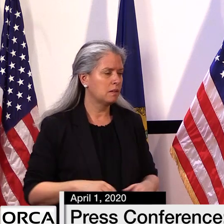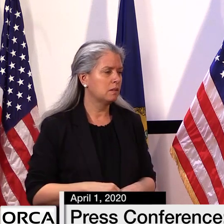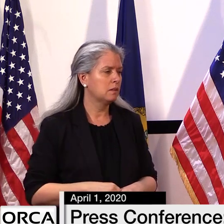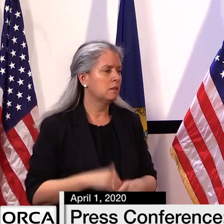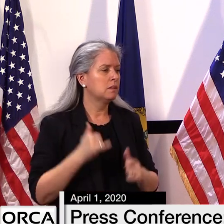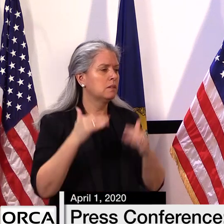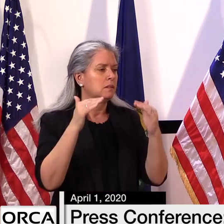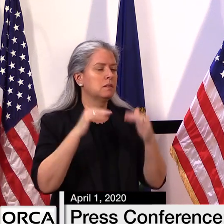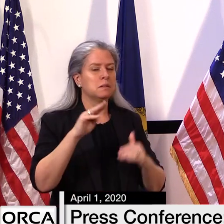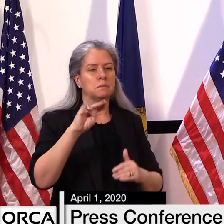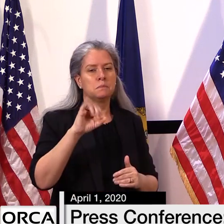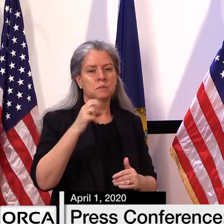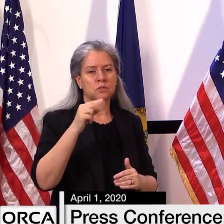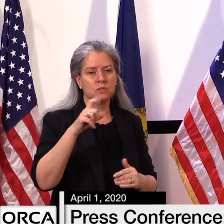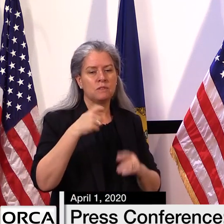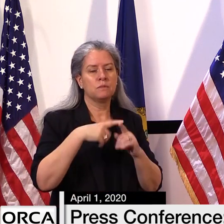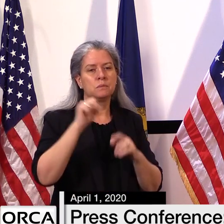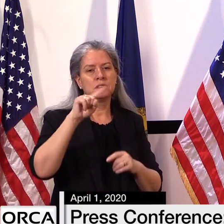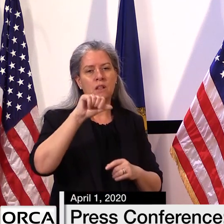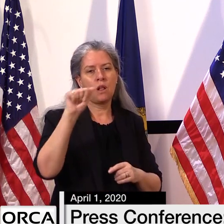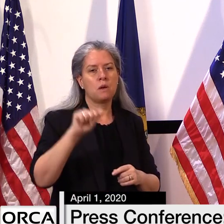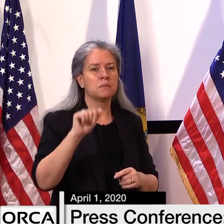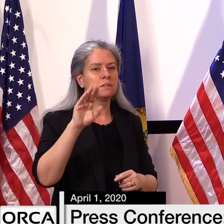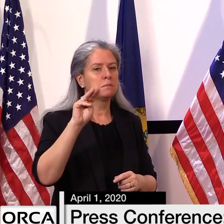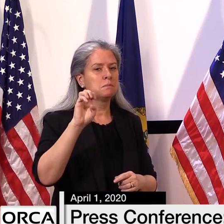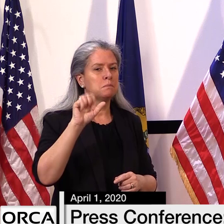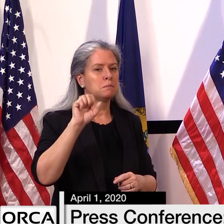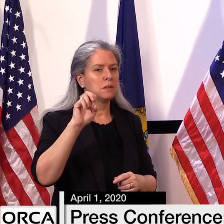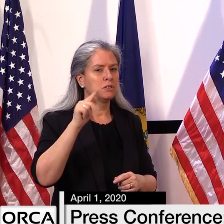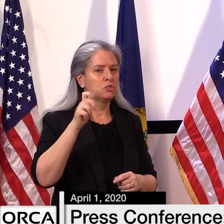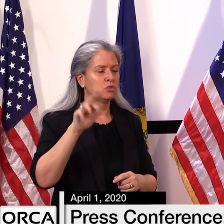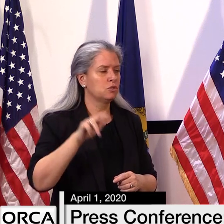All right, moving to Michelle from the St. Albans Messenger.